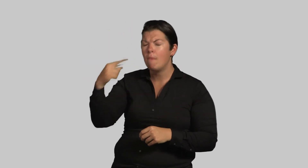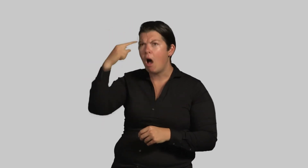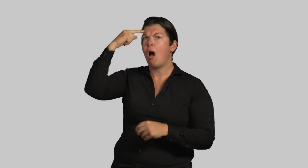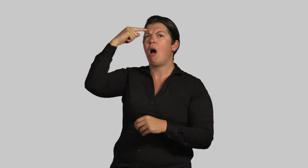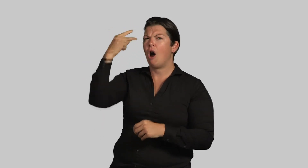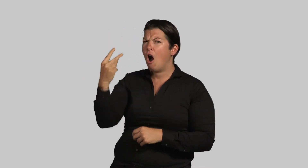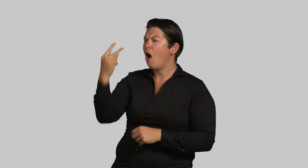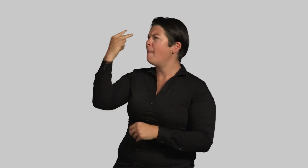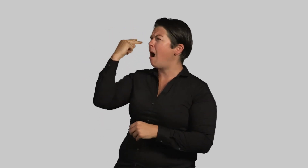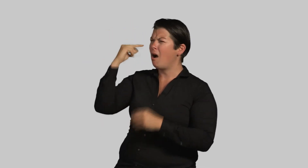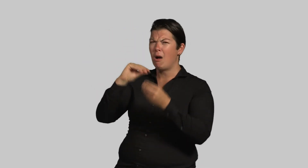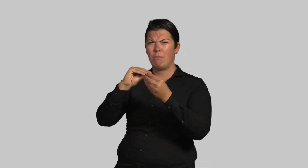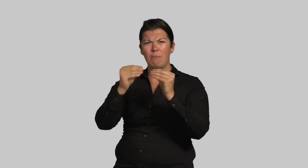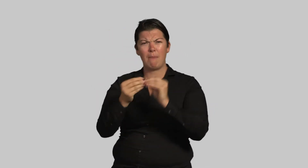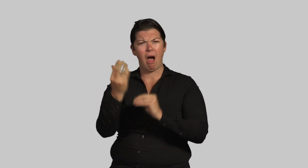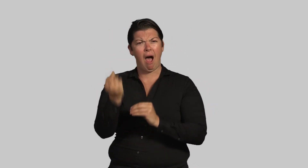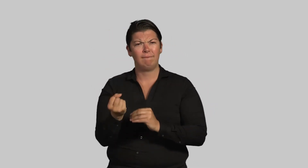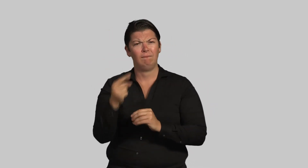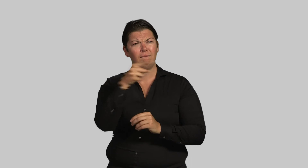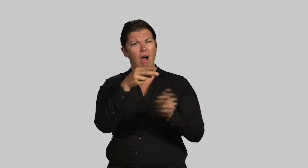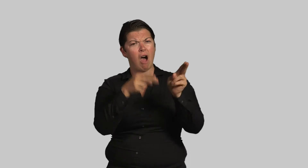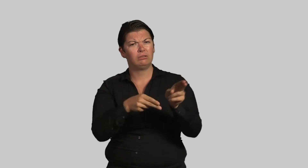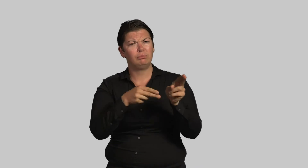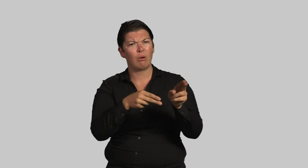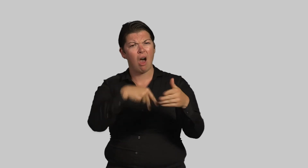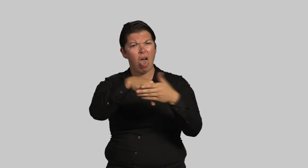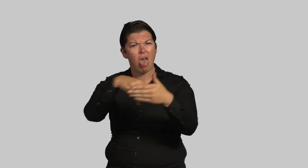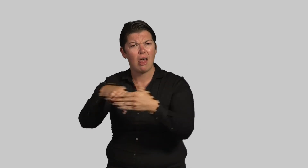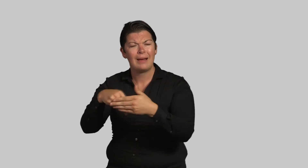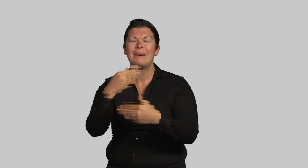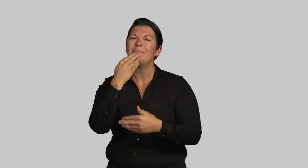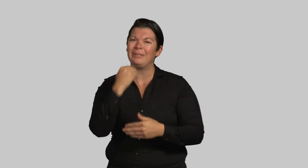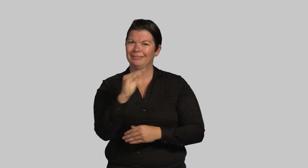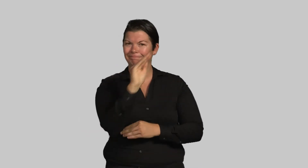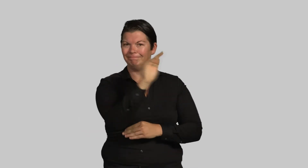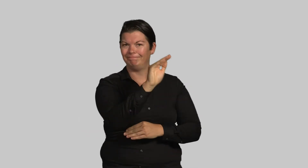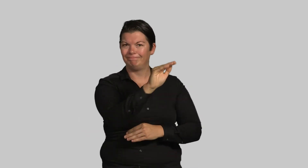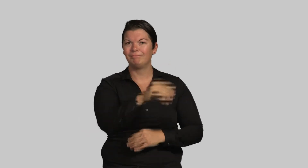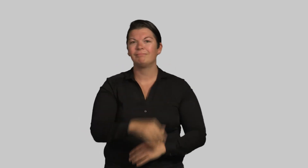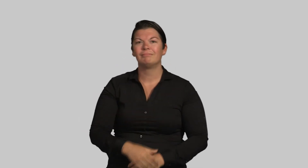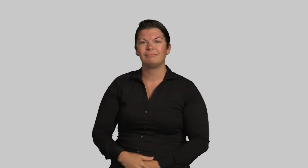Even if you're back at home and realise that there was a problem, still text or email us.